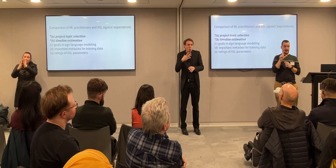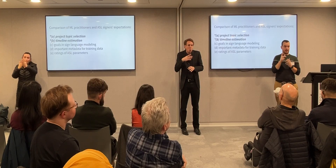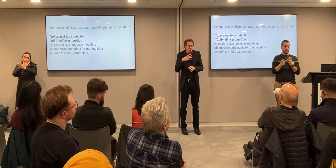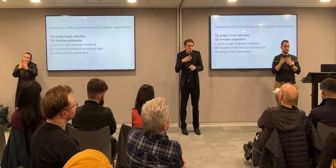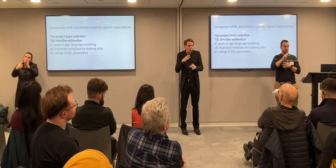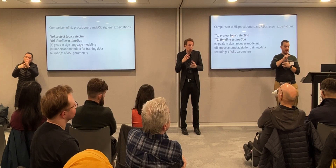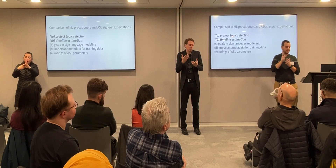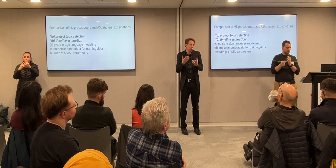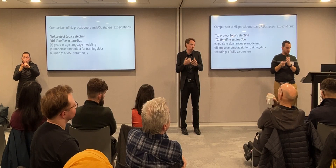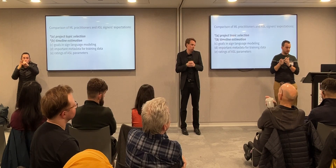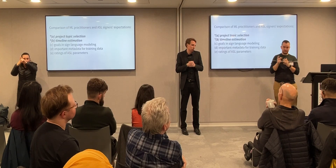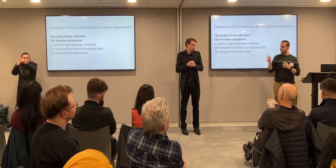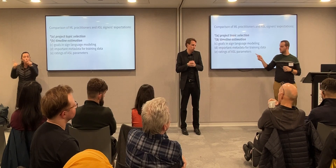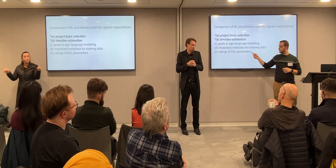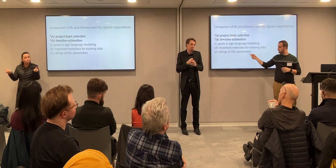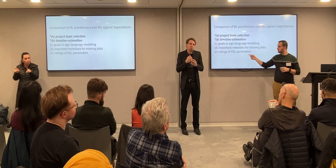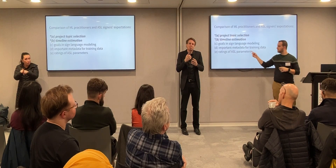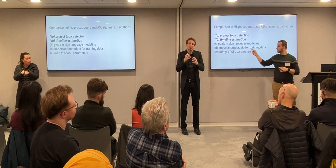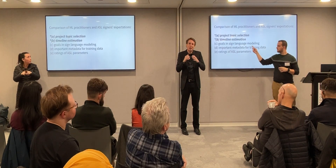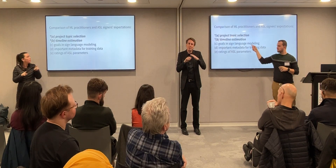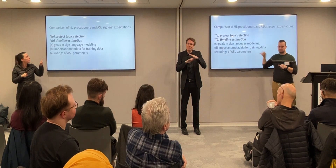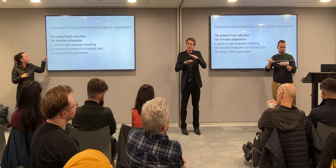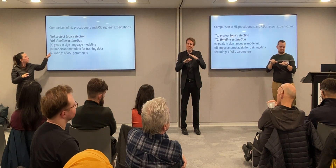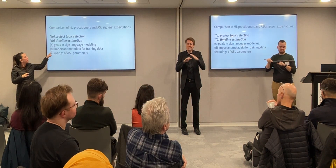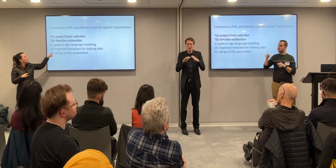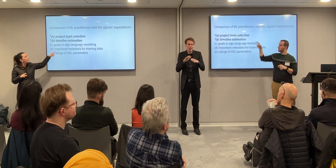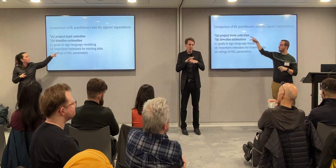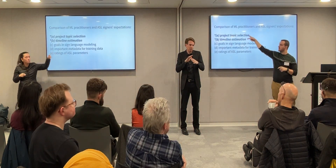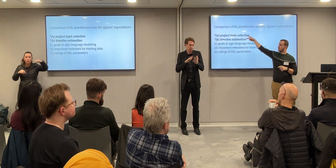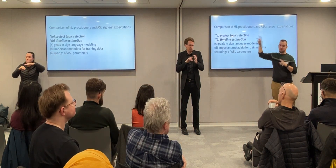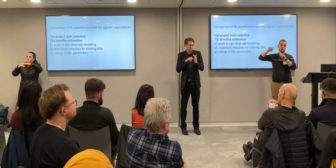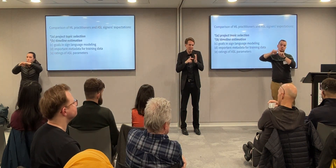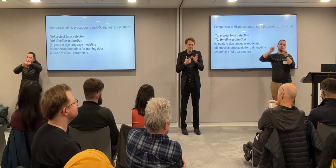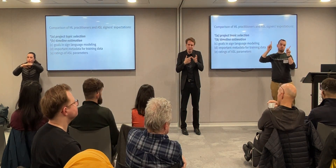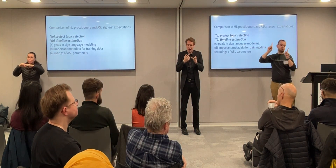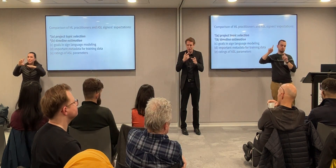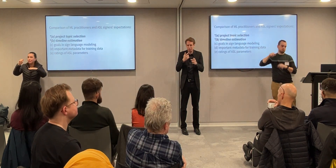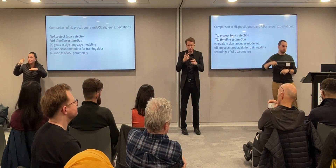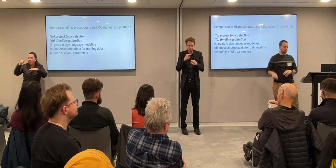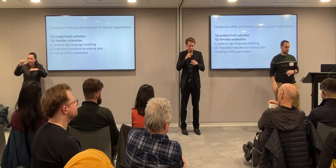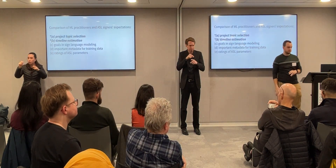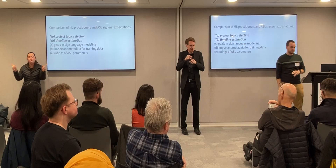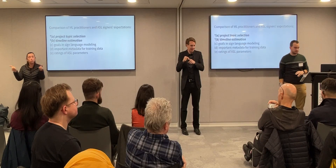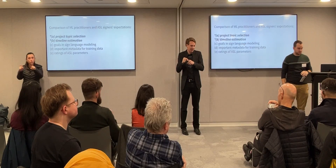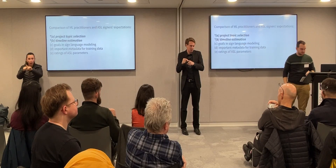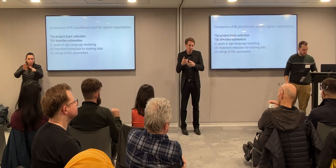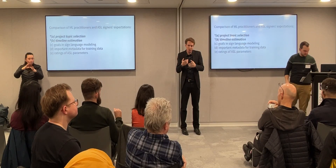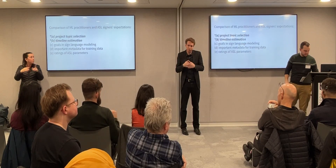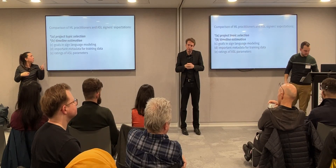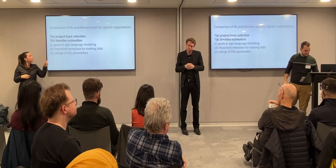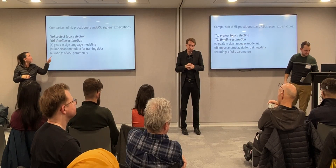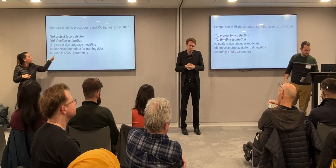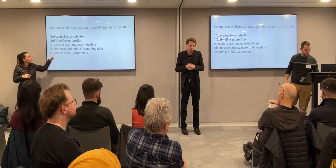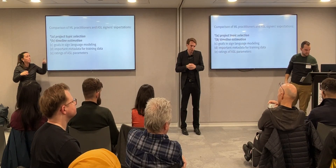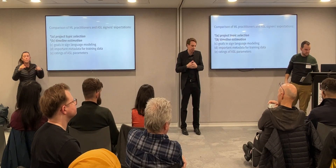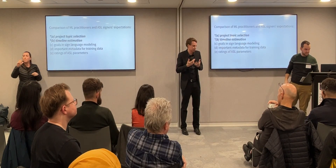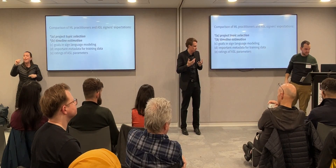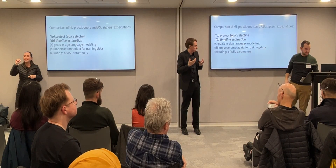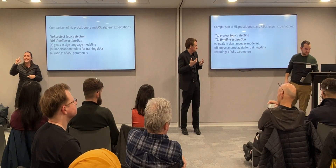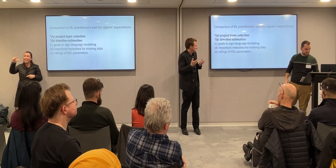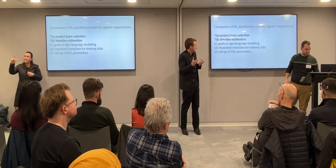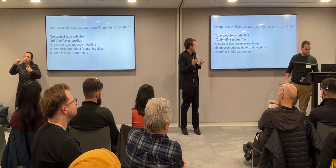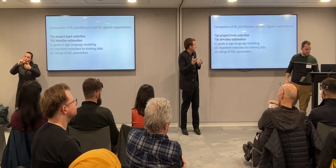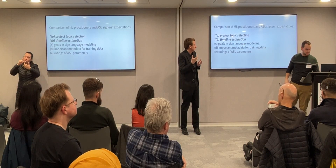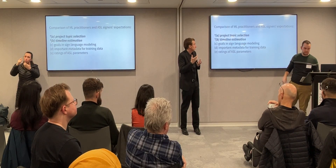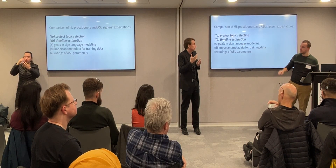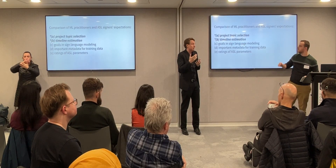and about important metadata, as well as the ASL parameters. But these first two, A and B on the screen, were